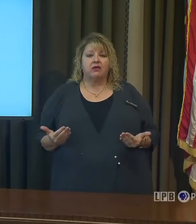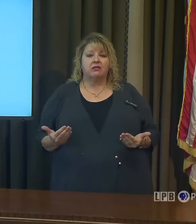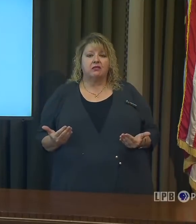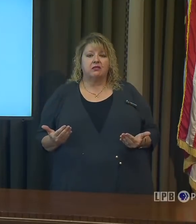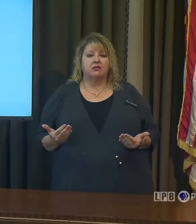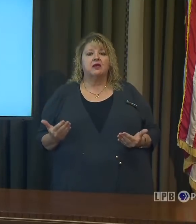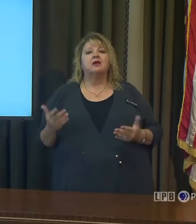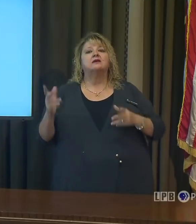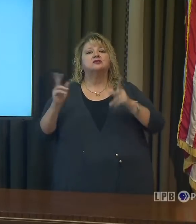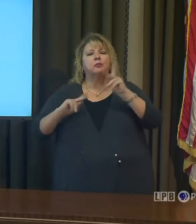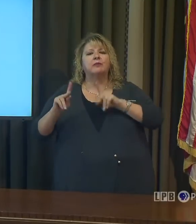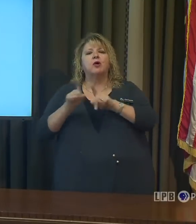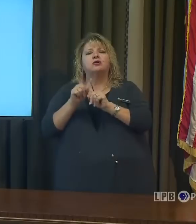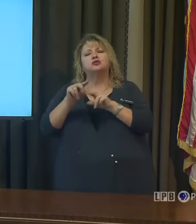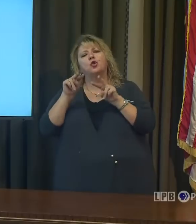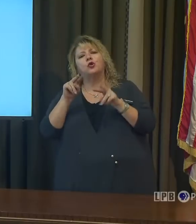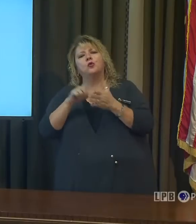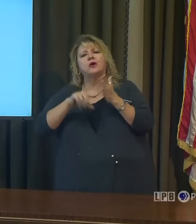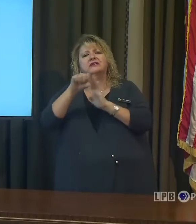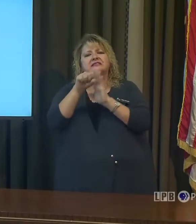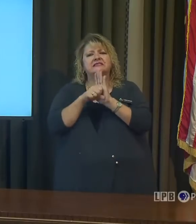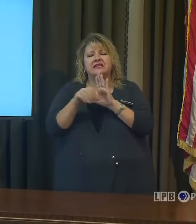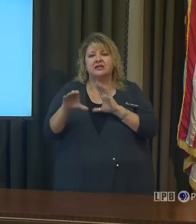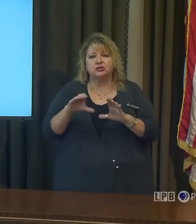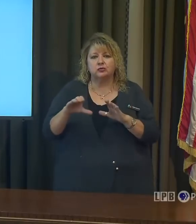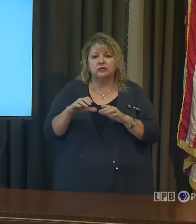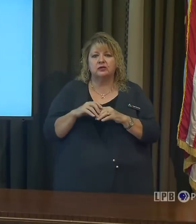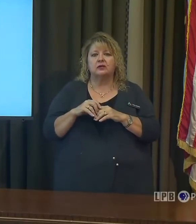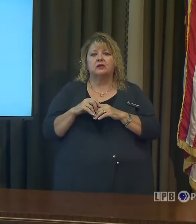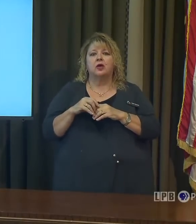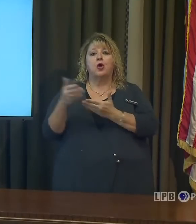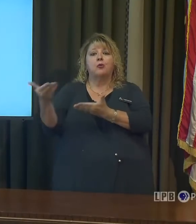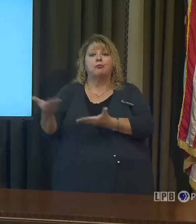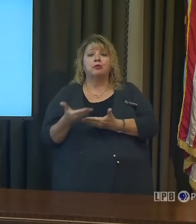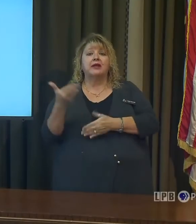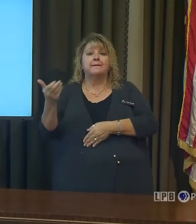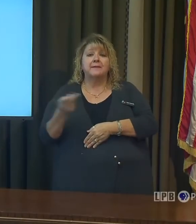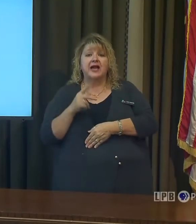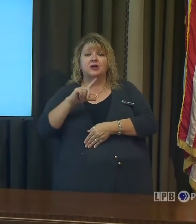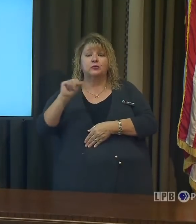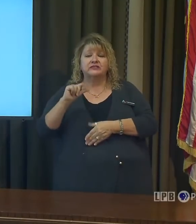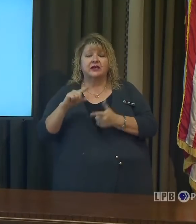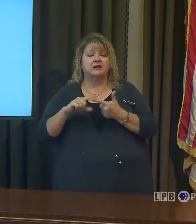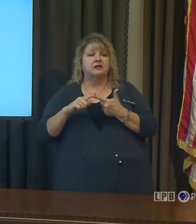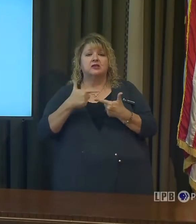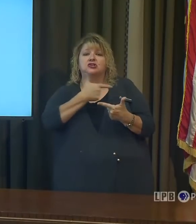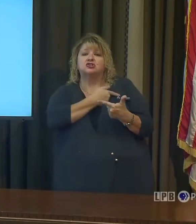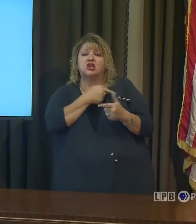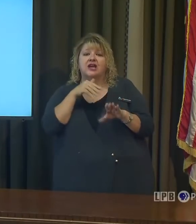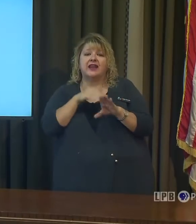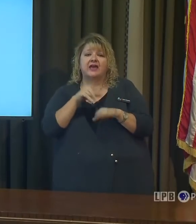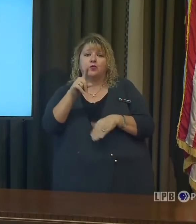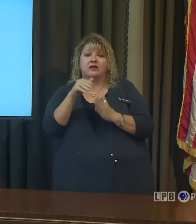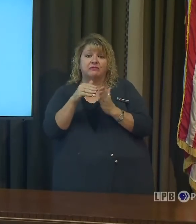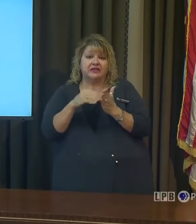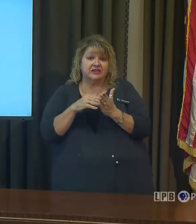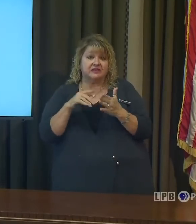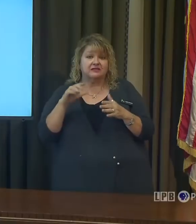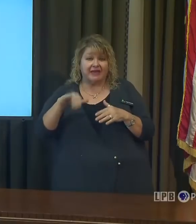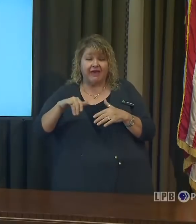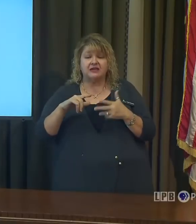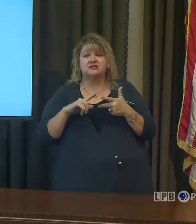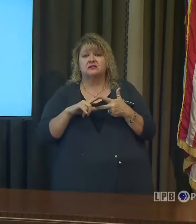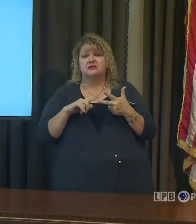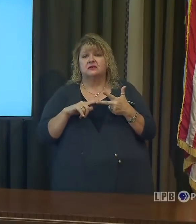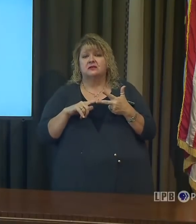to what the state is doing to bring back the Louisiana campaign, the Shot at a Million campaign. It is encouraging to see